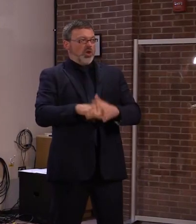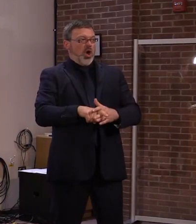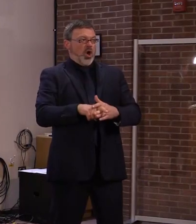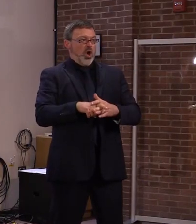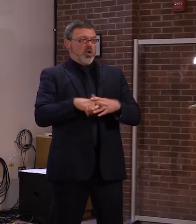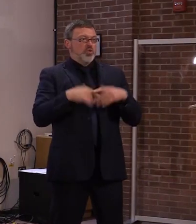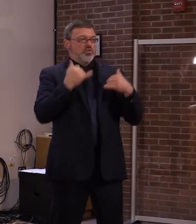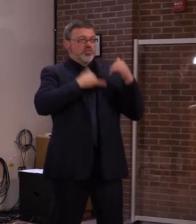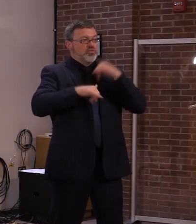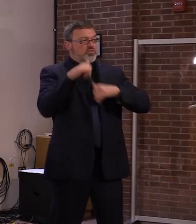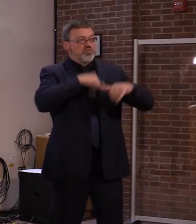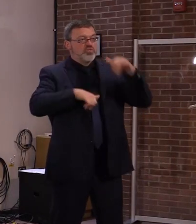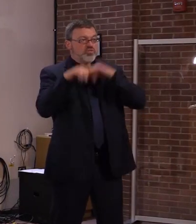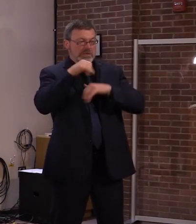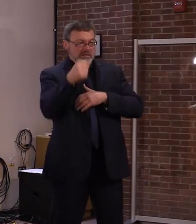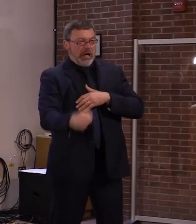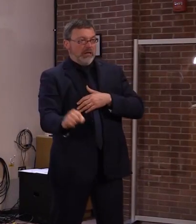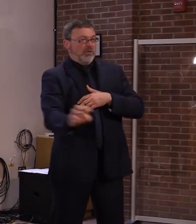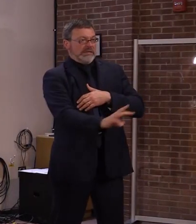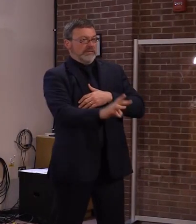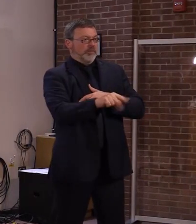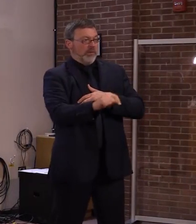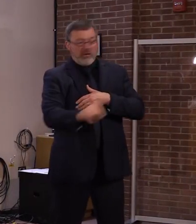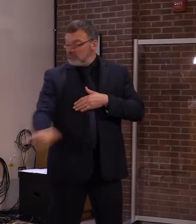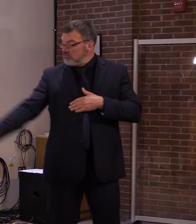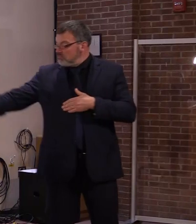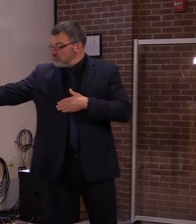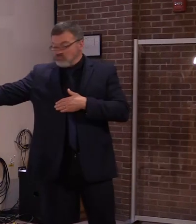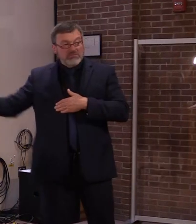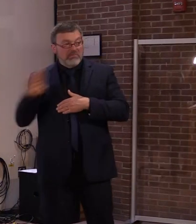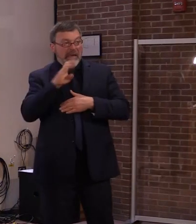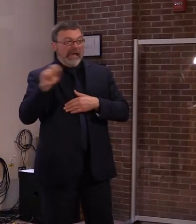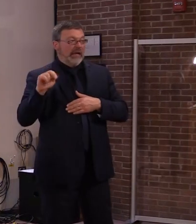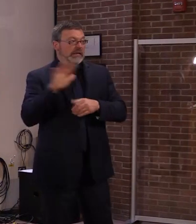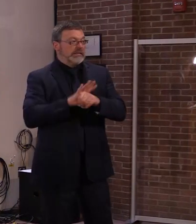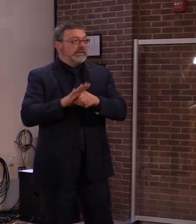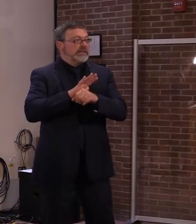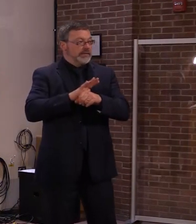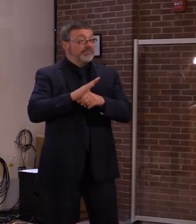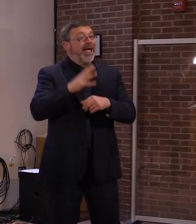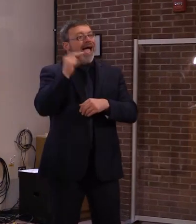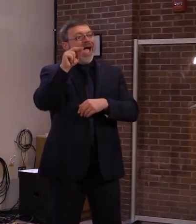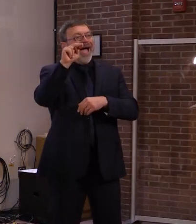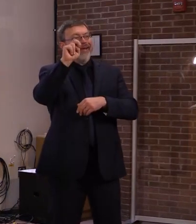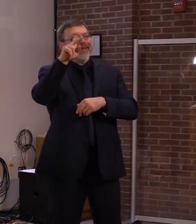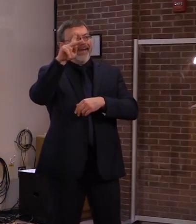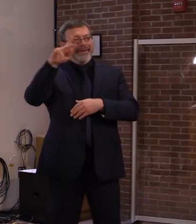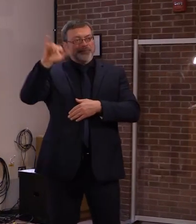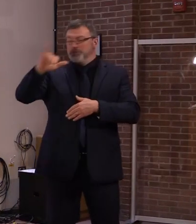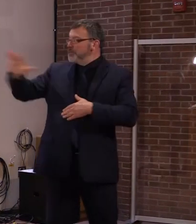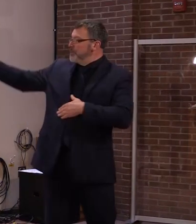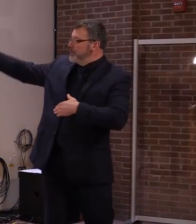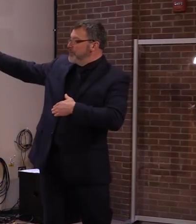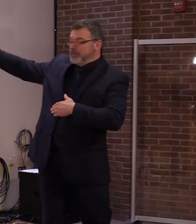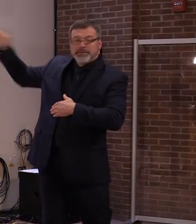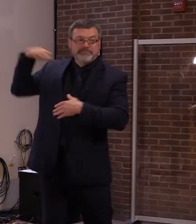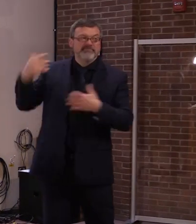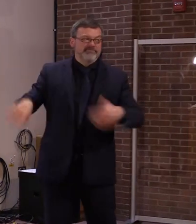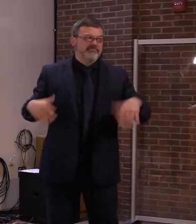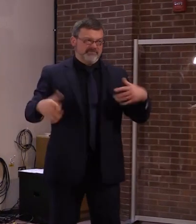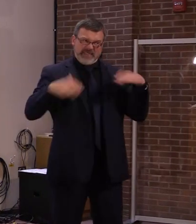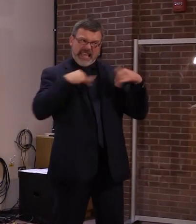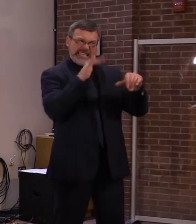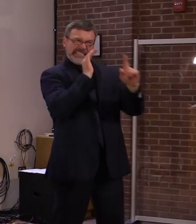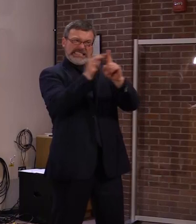Vermont. So elevated cases in Bennington and in the Northeast Kingdom. On the next slide, you'll see again what the